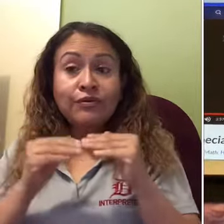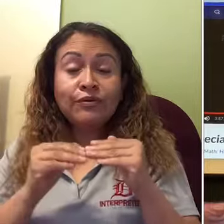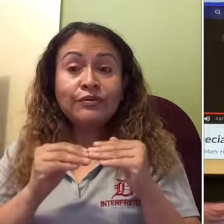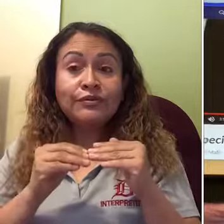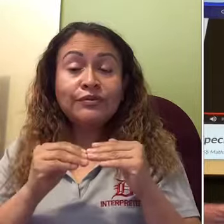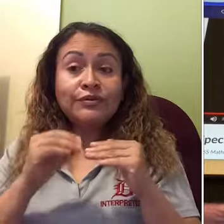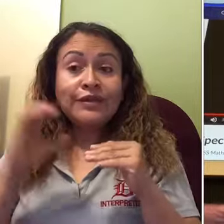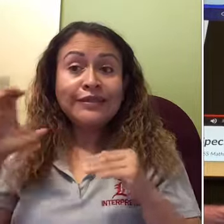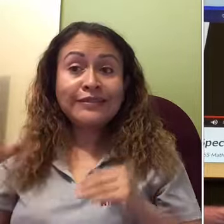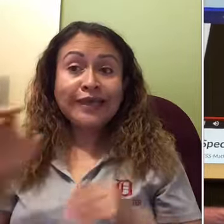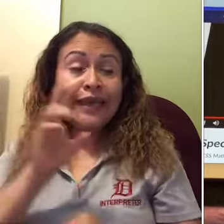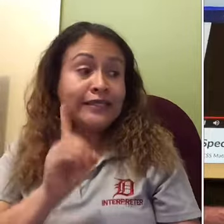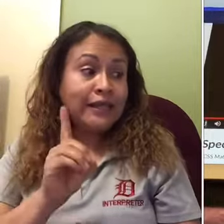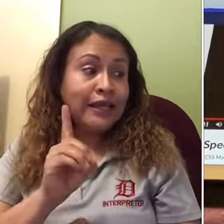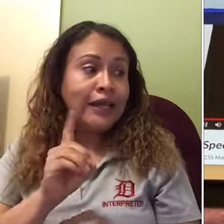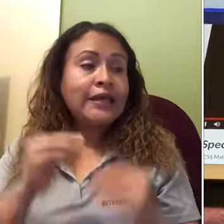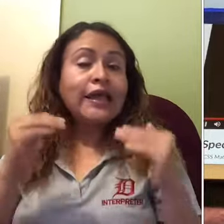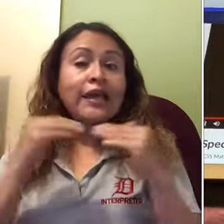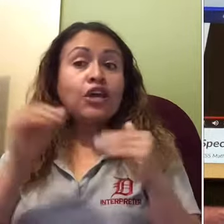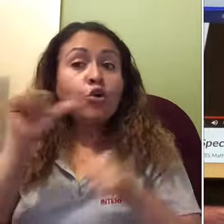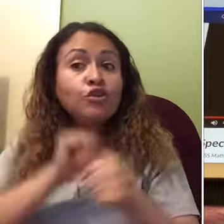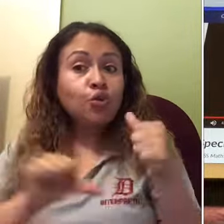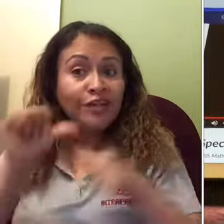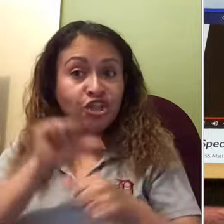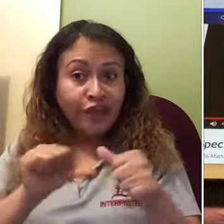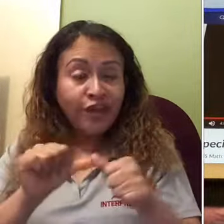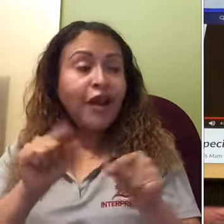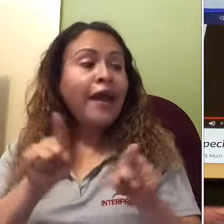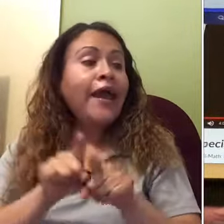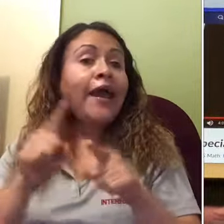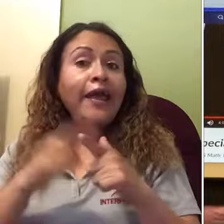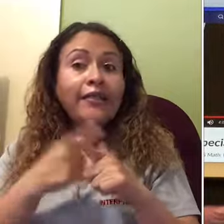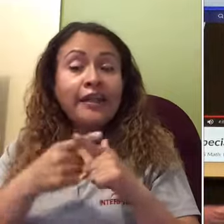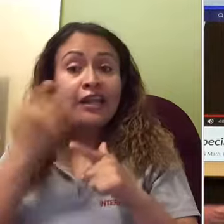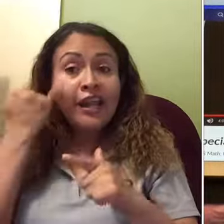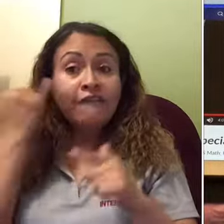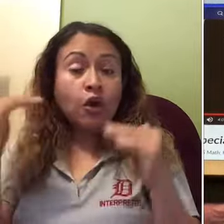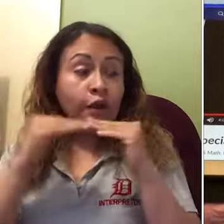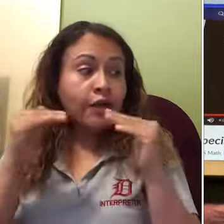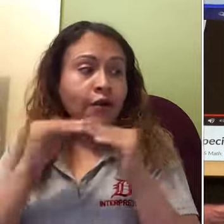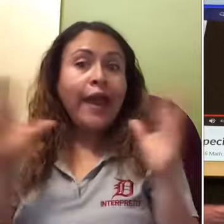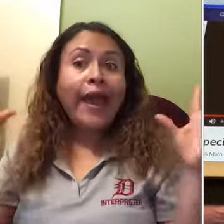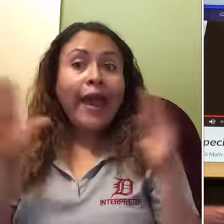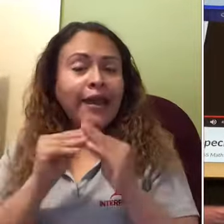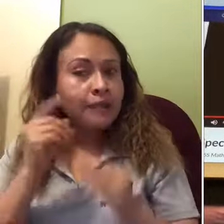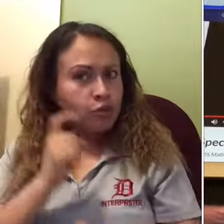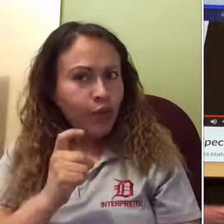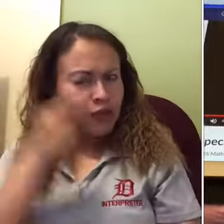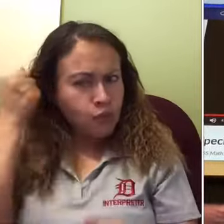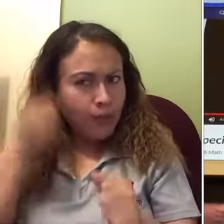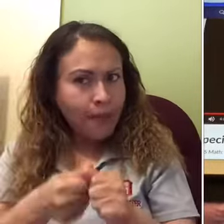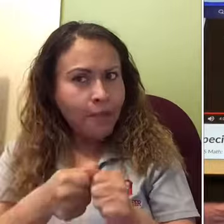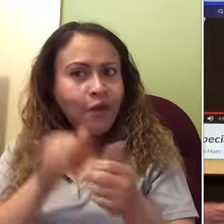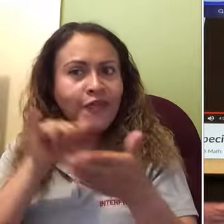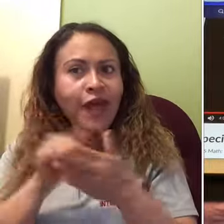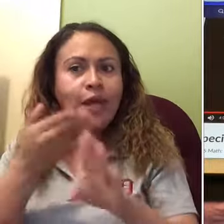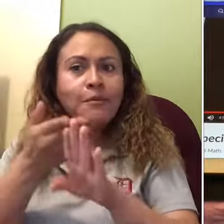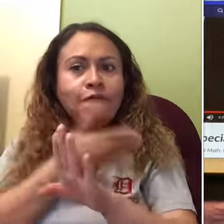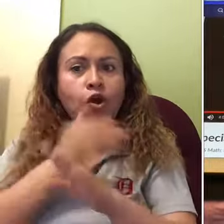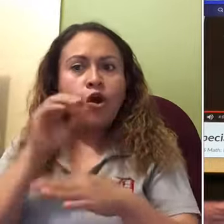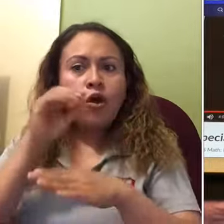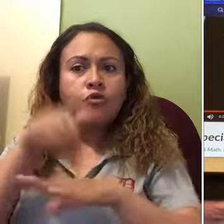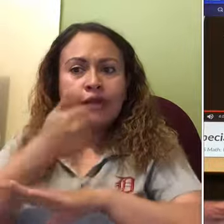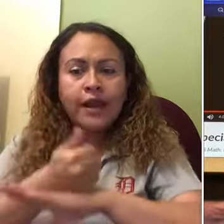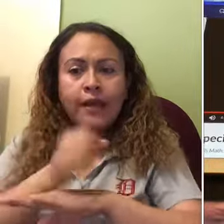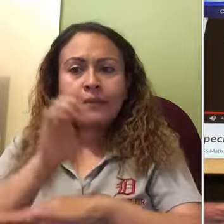sides. So these are going to be equal to each other, and if we know that they're equal to each other and they add up to x, remember this was an equilateral triangle of length x,